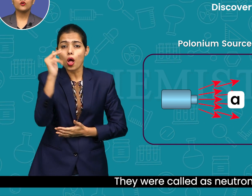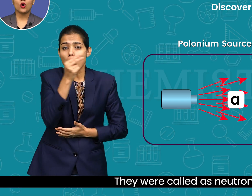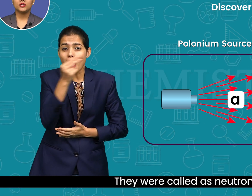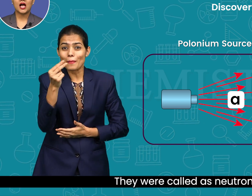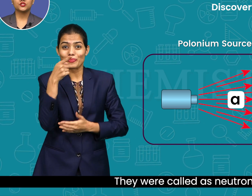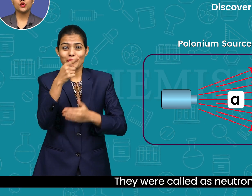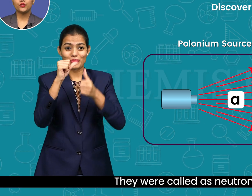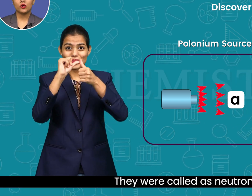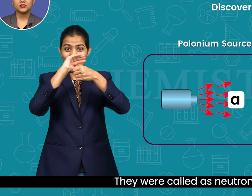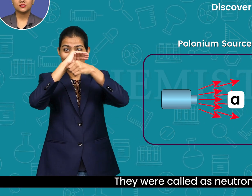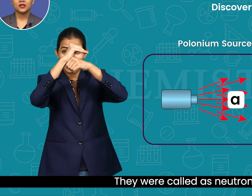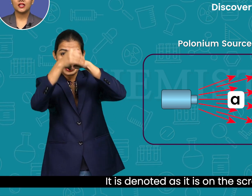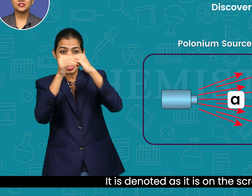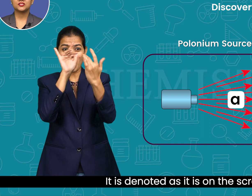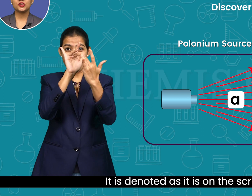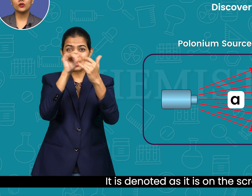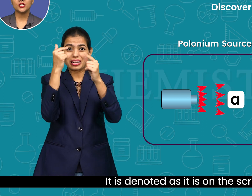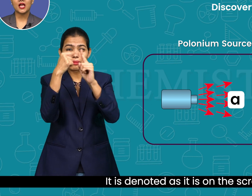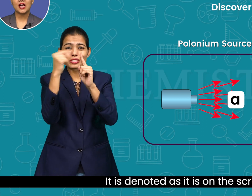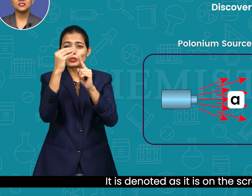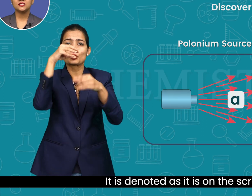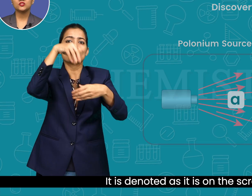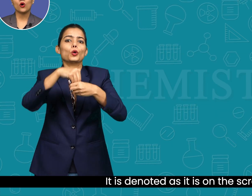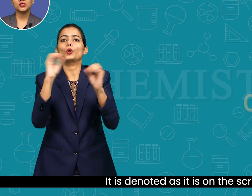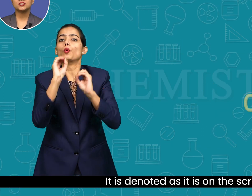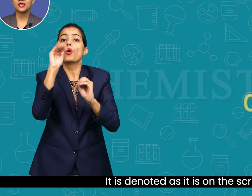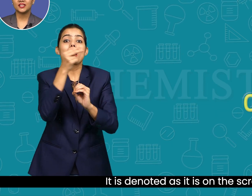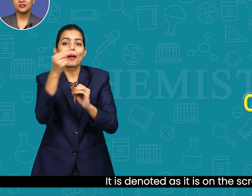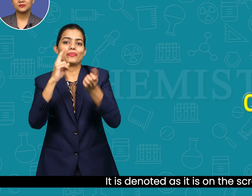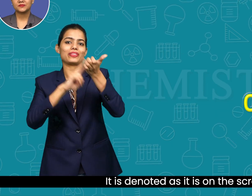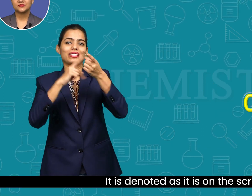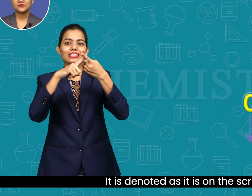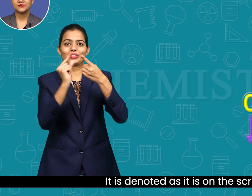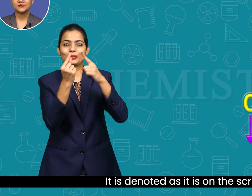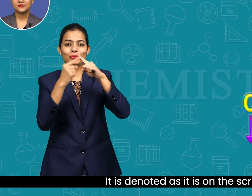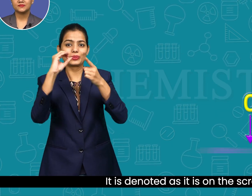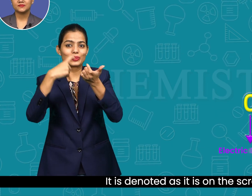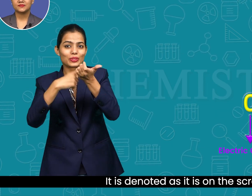They were called as neutrons. It is denoted as it is on the screen.